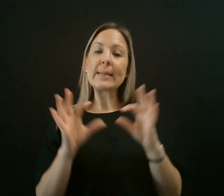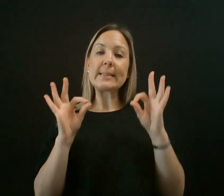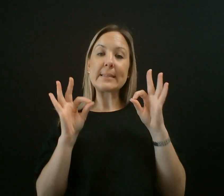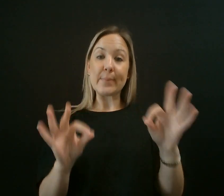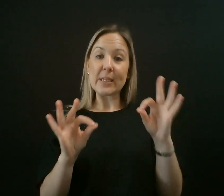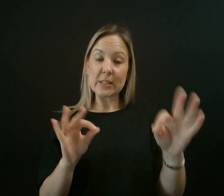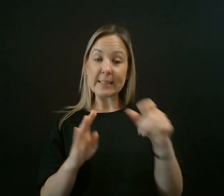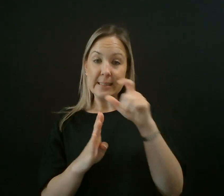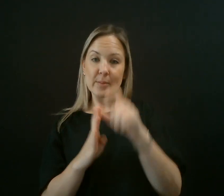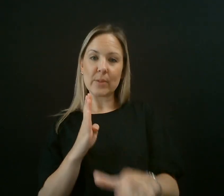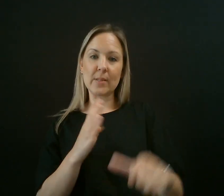disability accommodation.